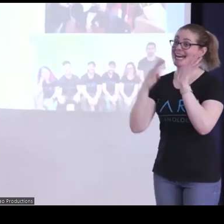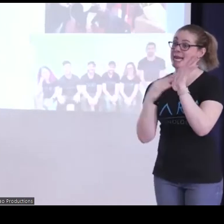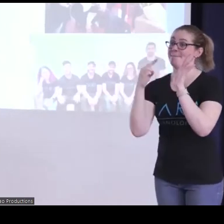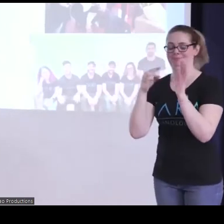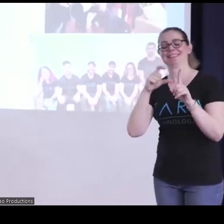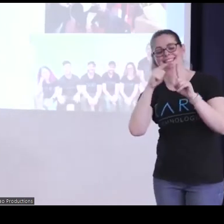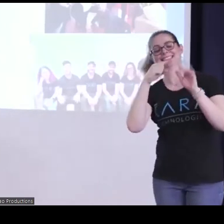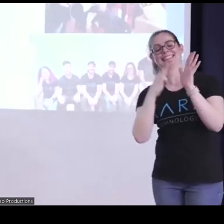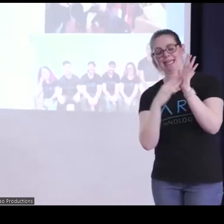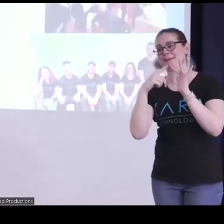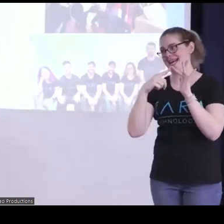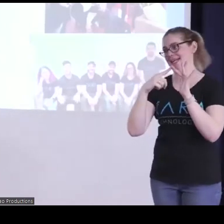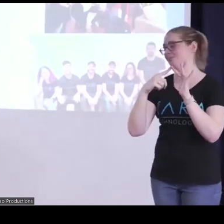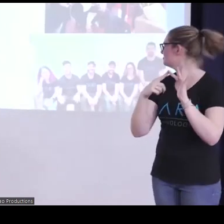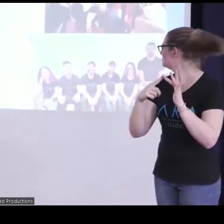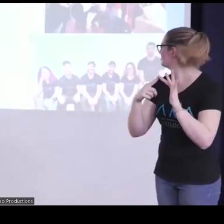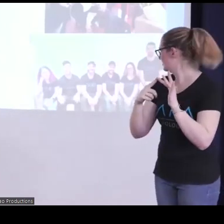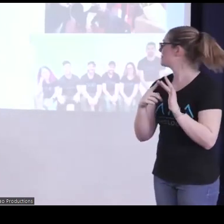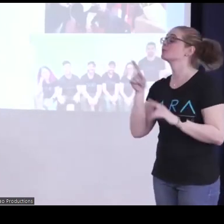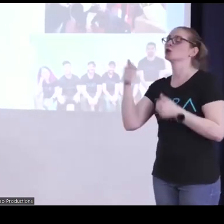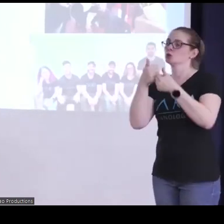And then here we have Demi.